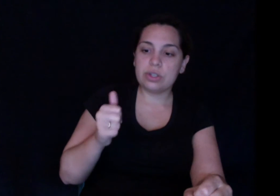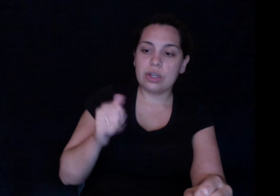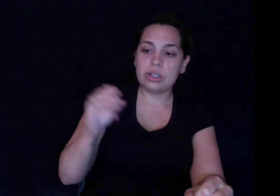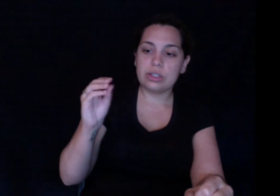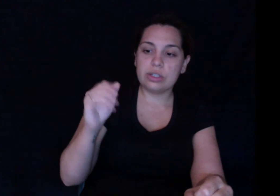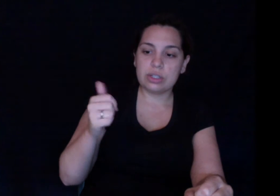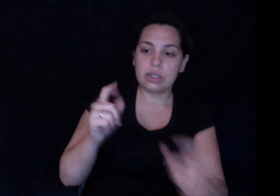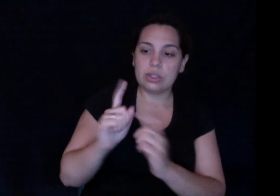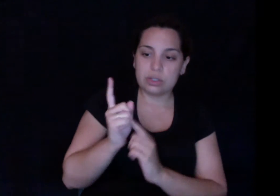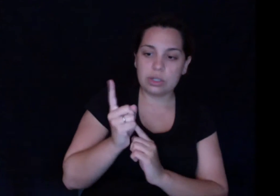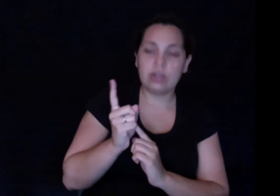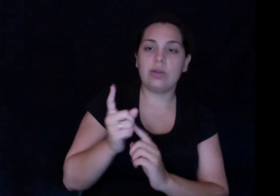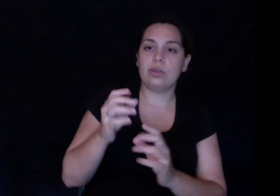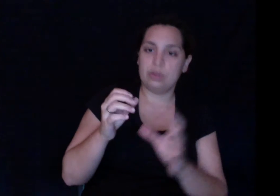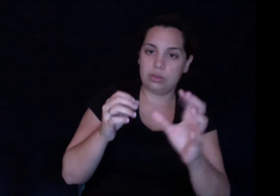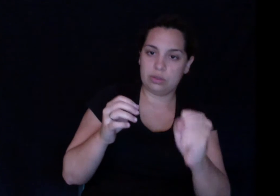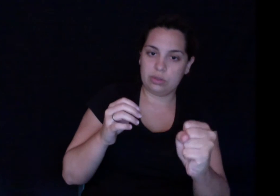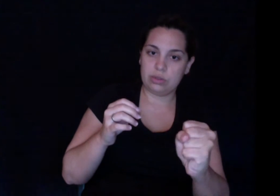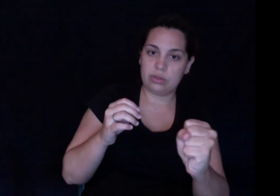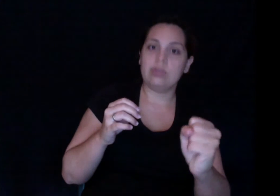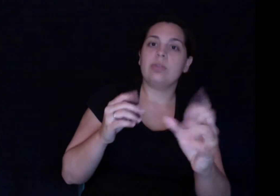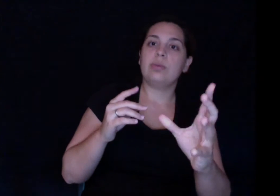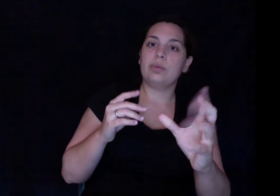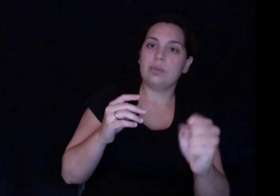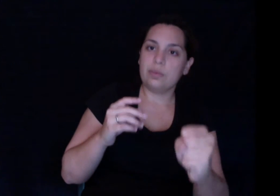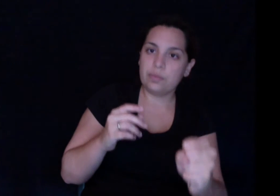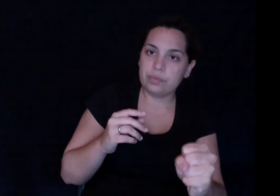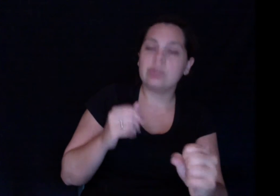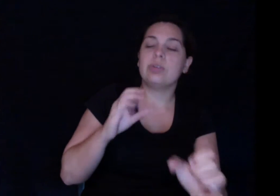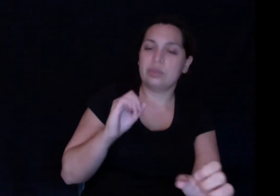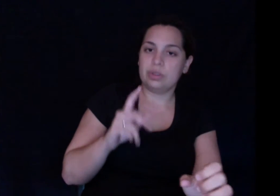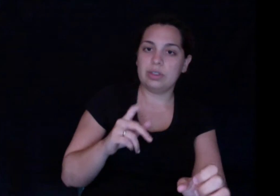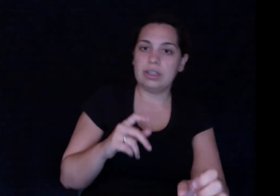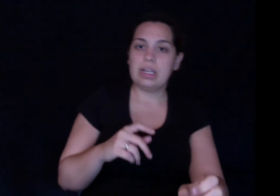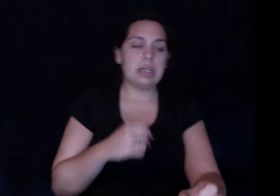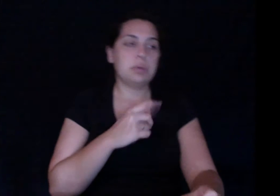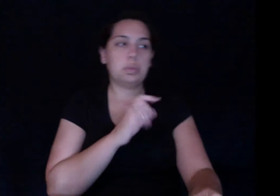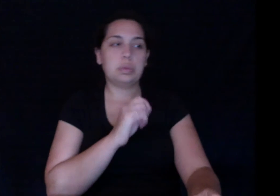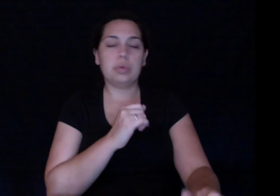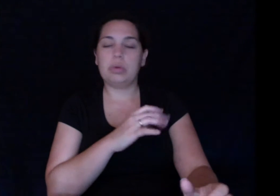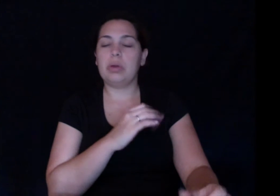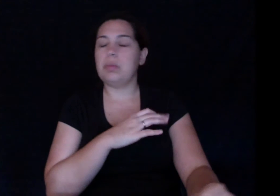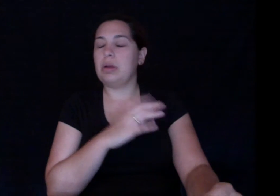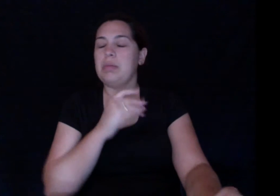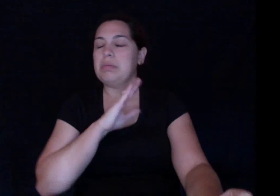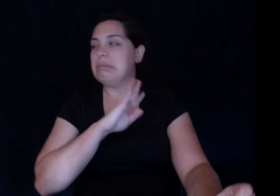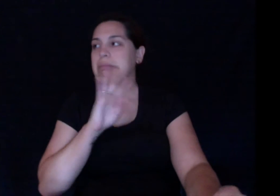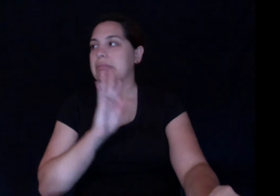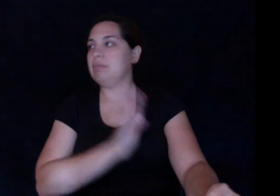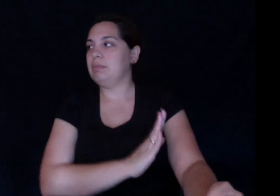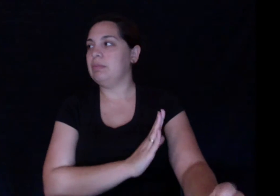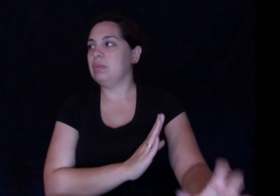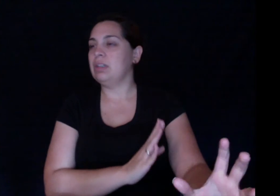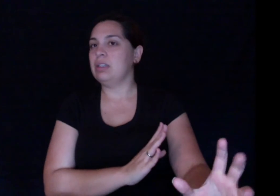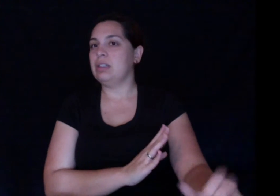donated blood over 1,000 times, can do it regardless of his fear of needles, you can do it once and overcome it as well. Please join me and give